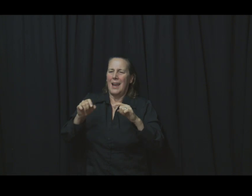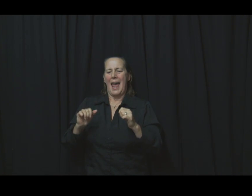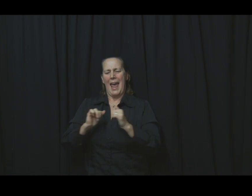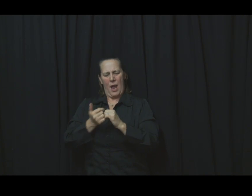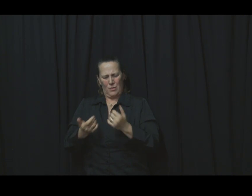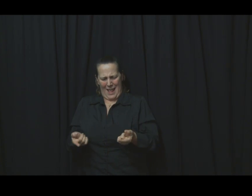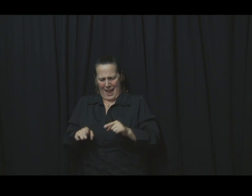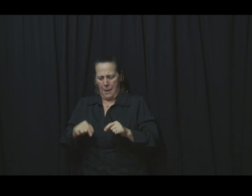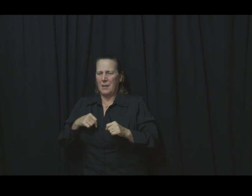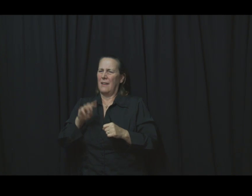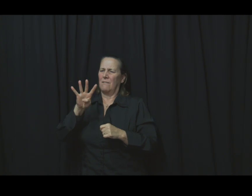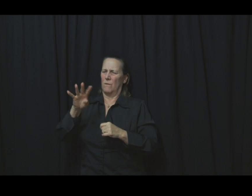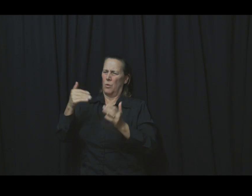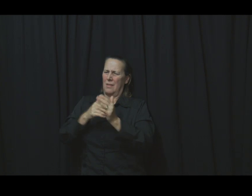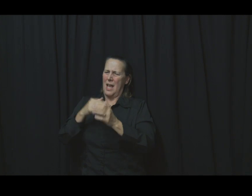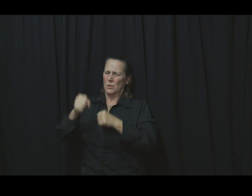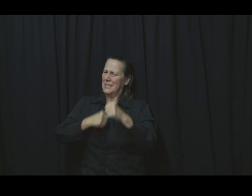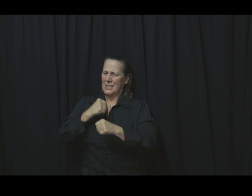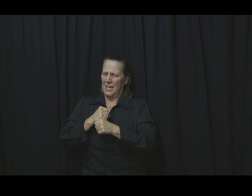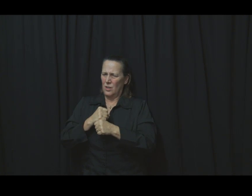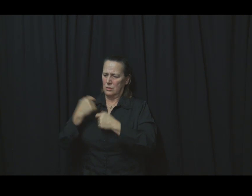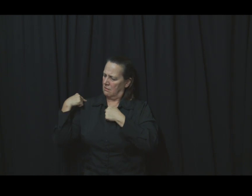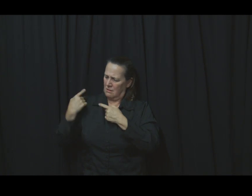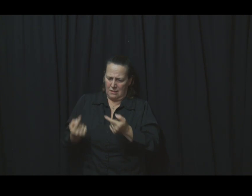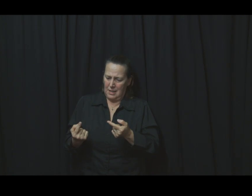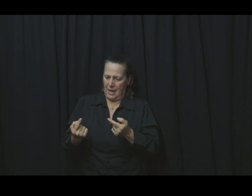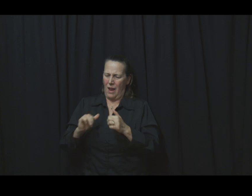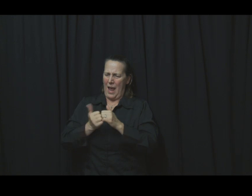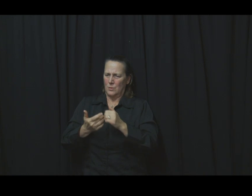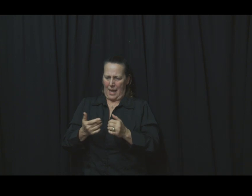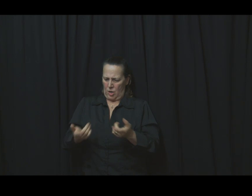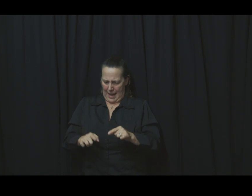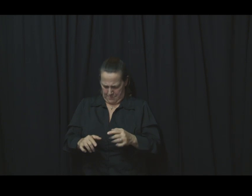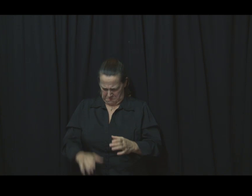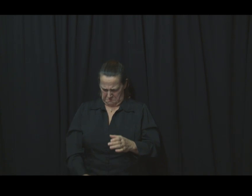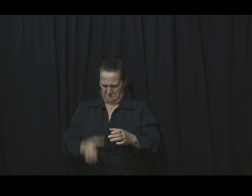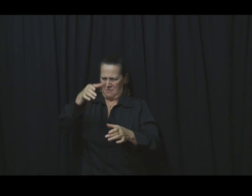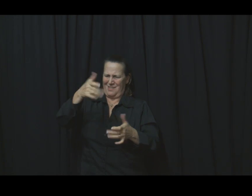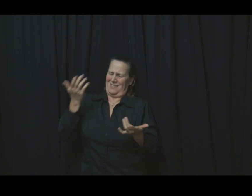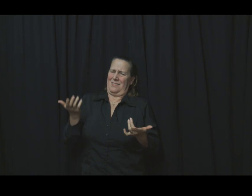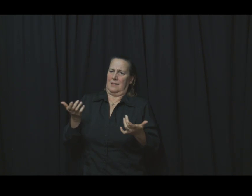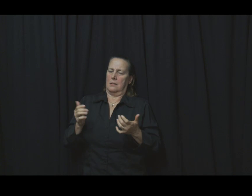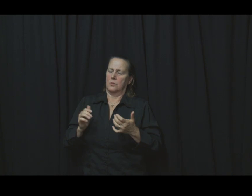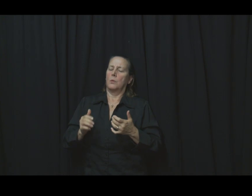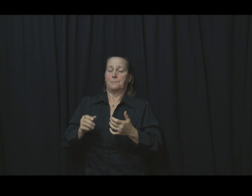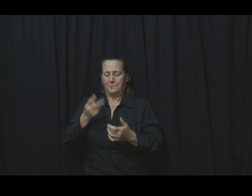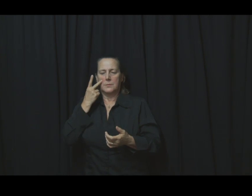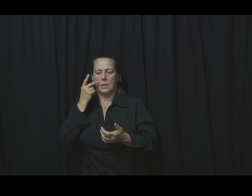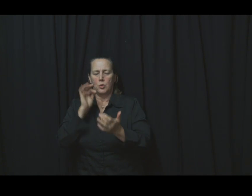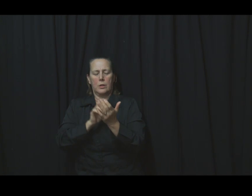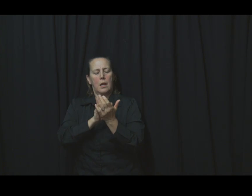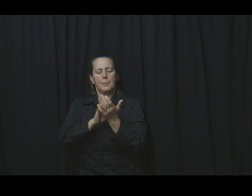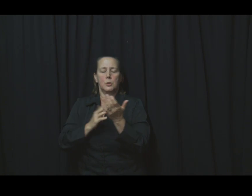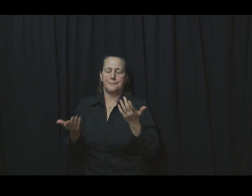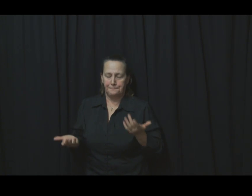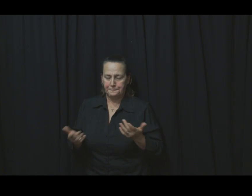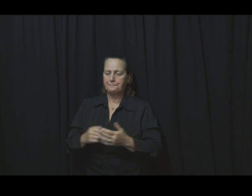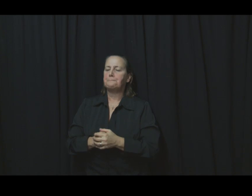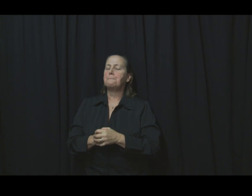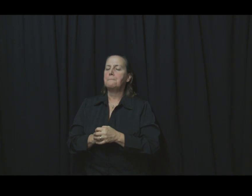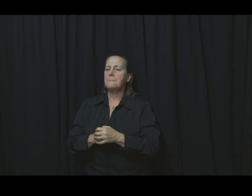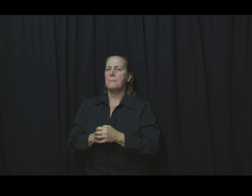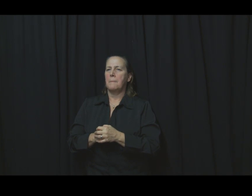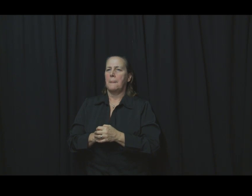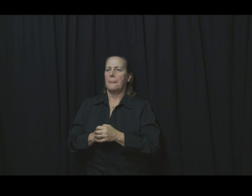years ago, all of this ice formed? Let's just run some numbers. This is